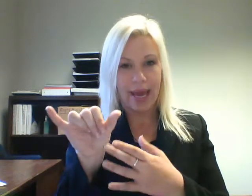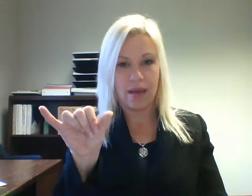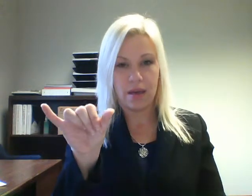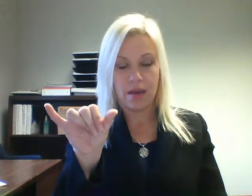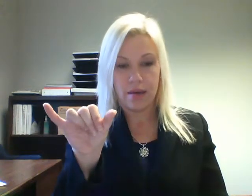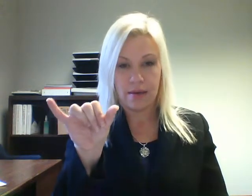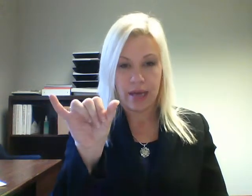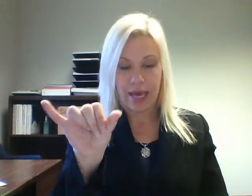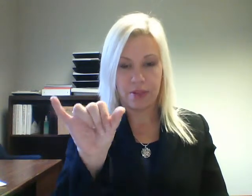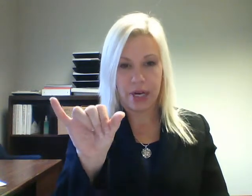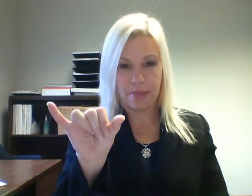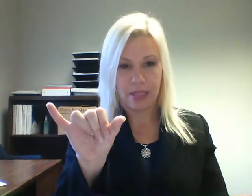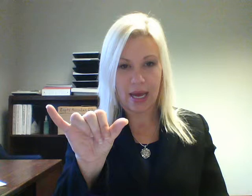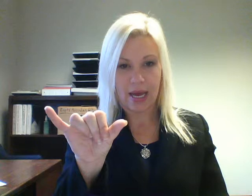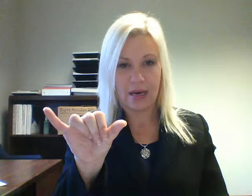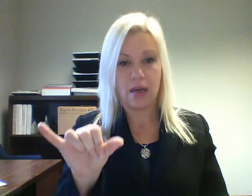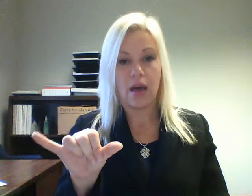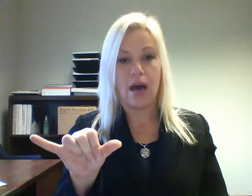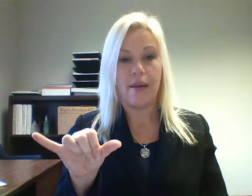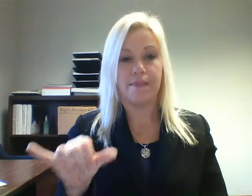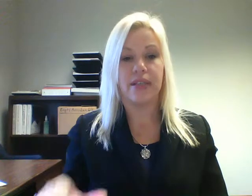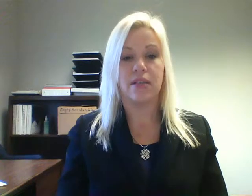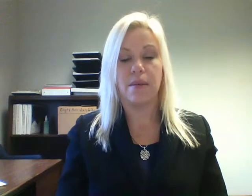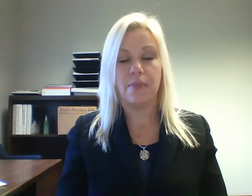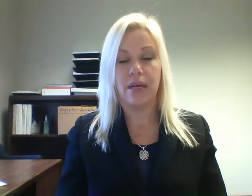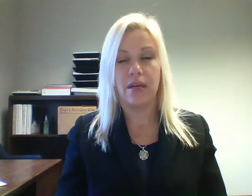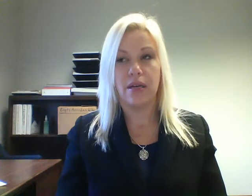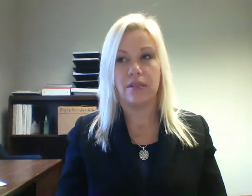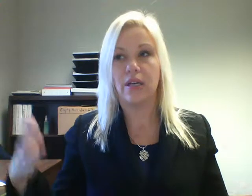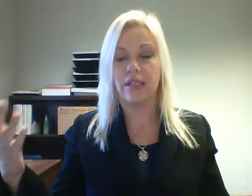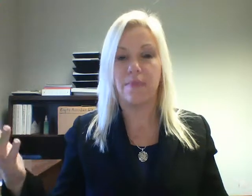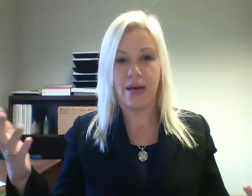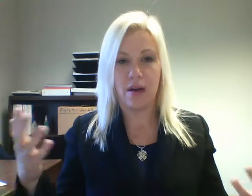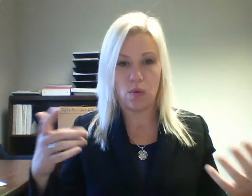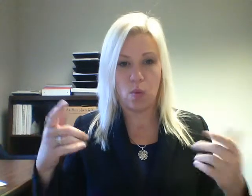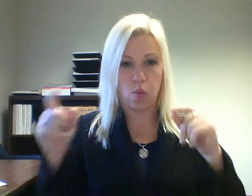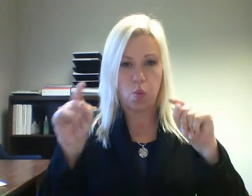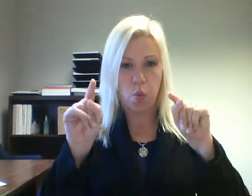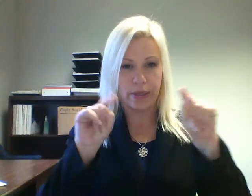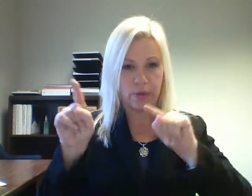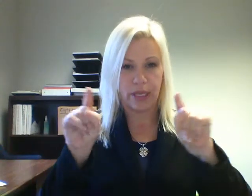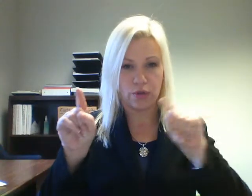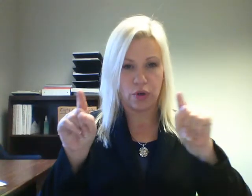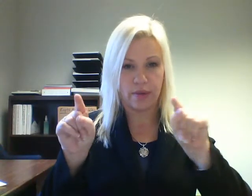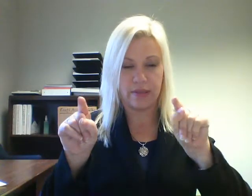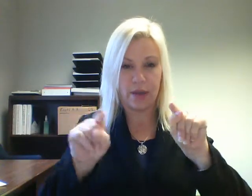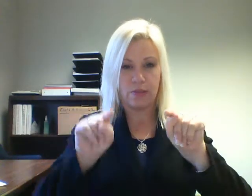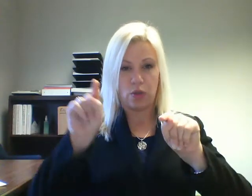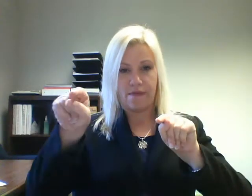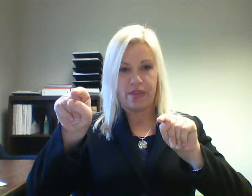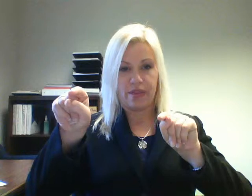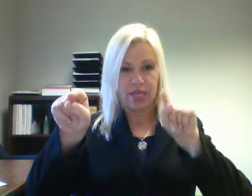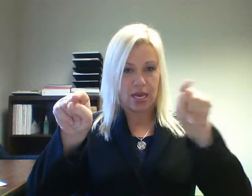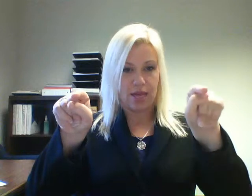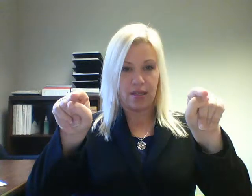Y hand shape sign is going to be, it's going to depend on what 2 things are the same. So if this thing and this